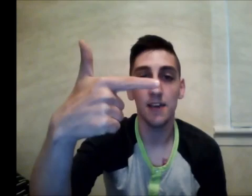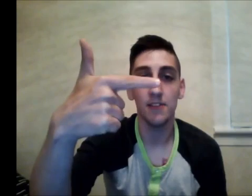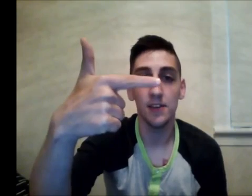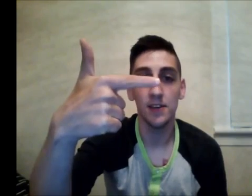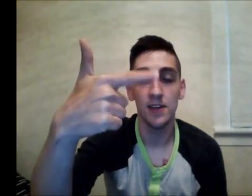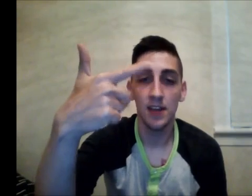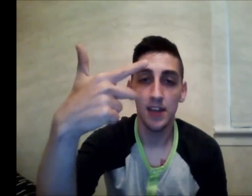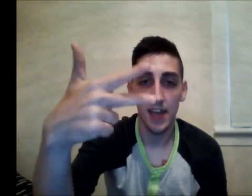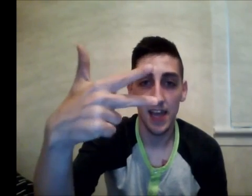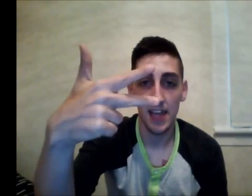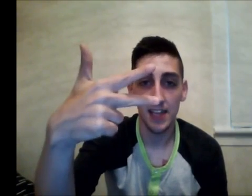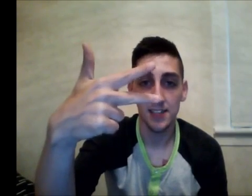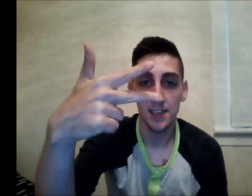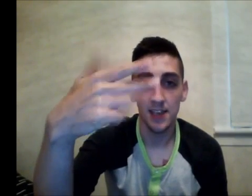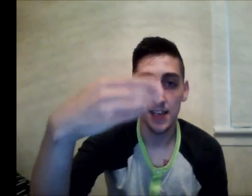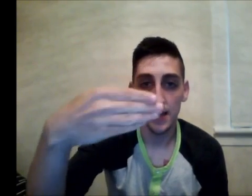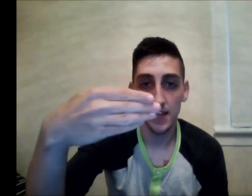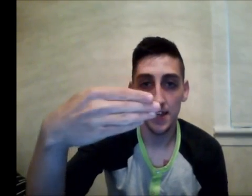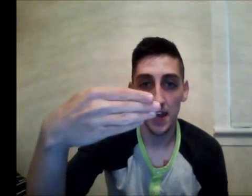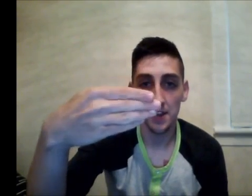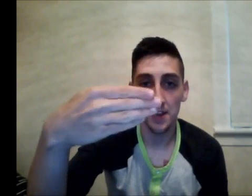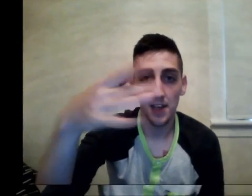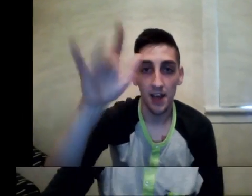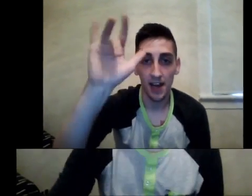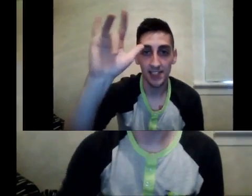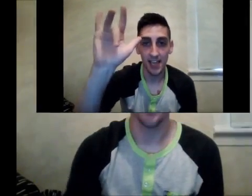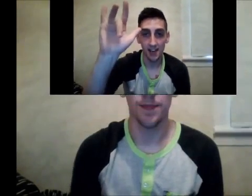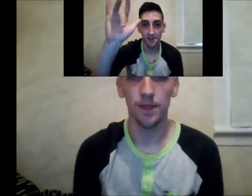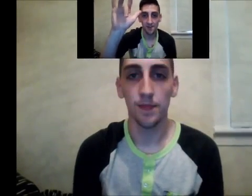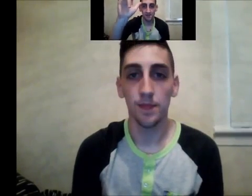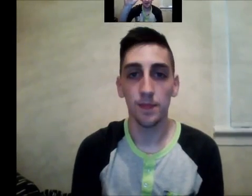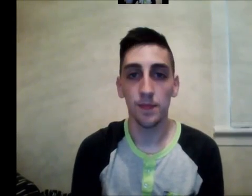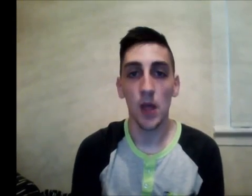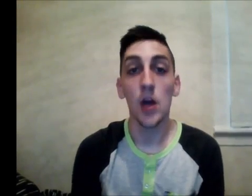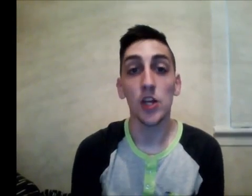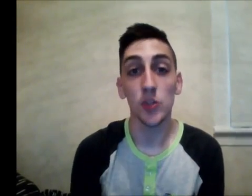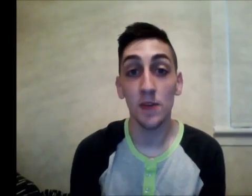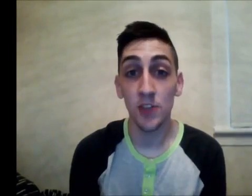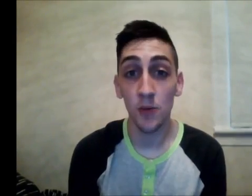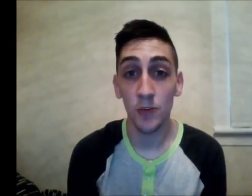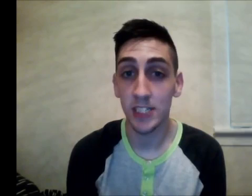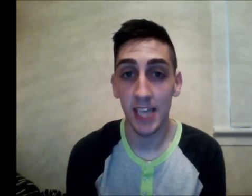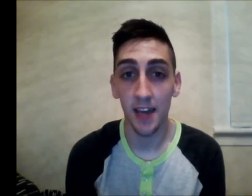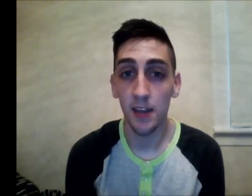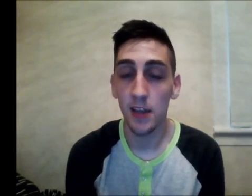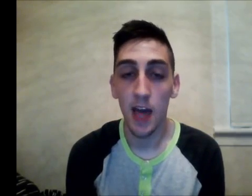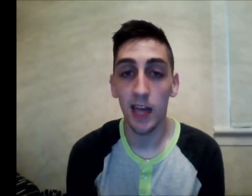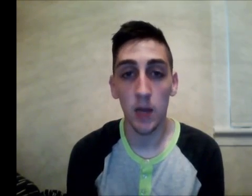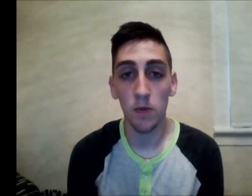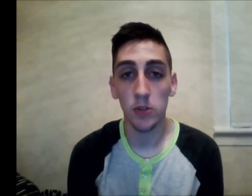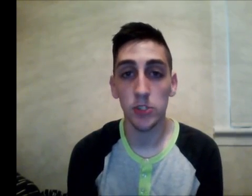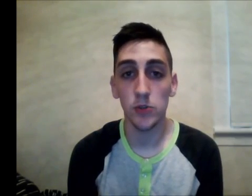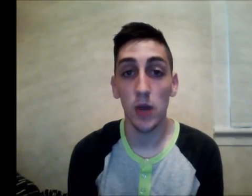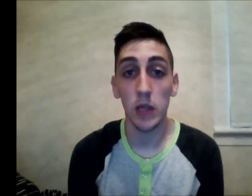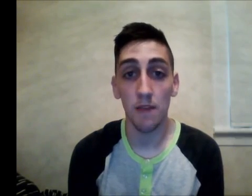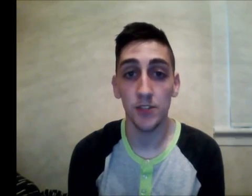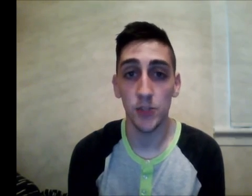7, 8, 9, and 10. So we've done 1 to 10, and now we've got to do 11 to